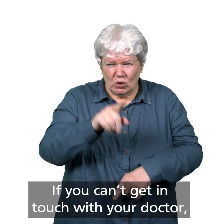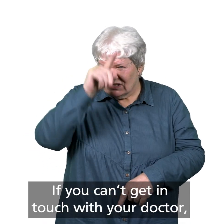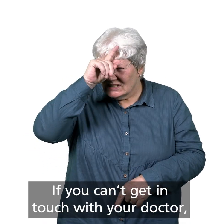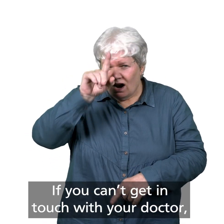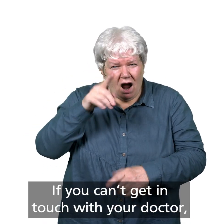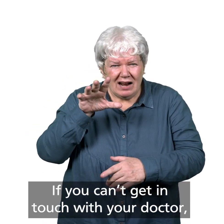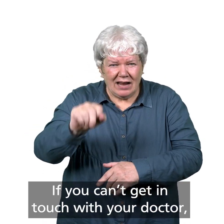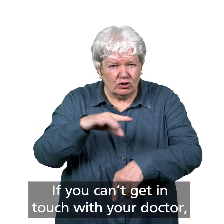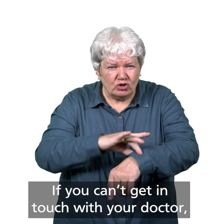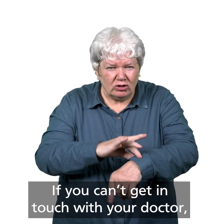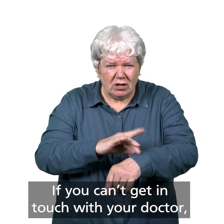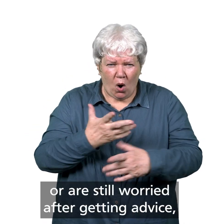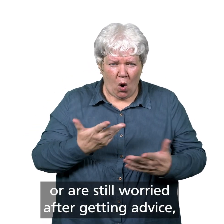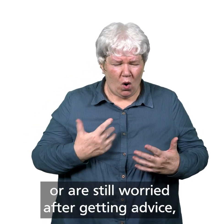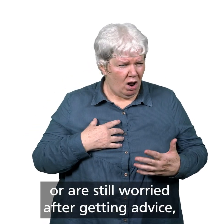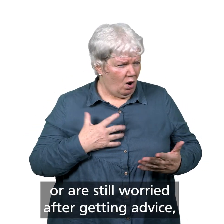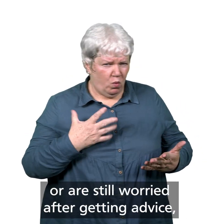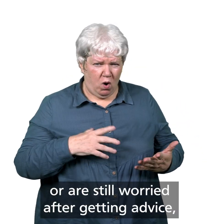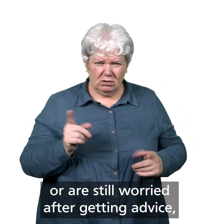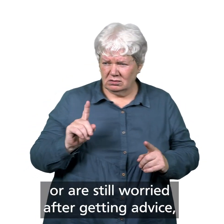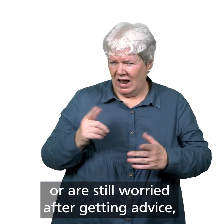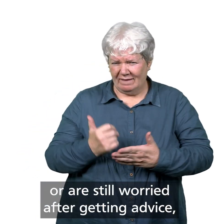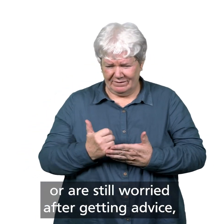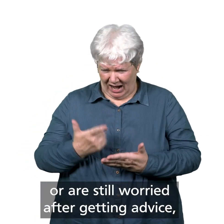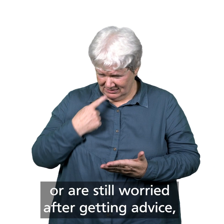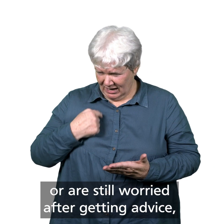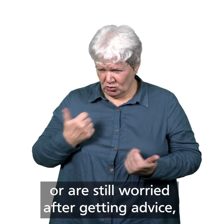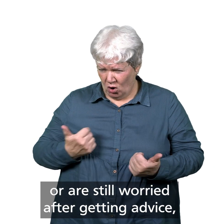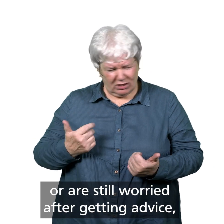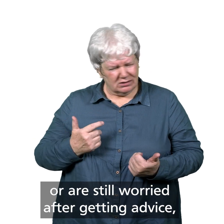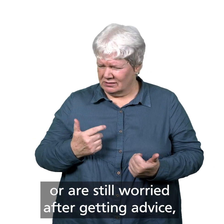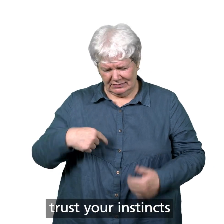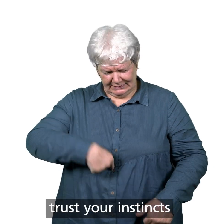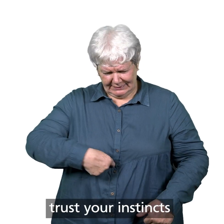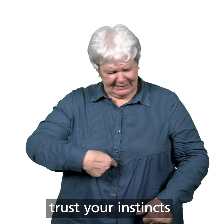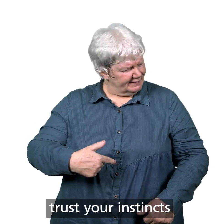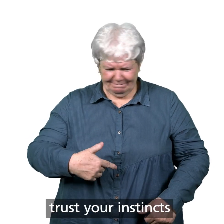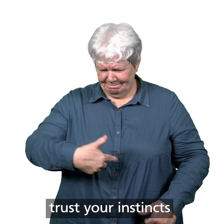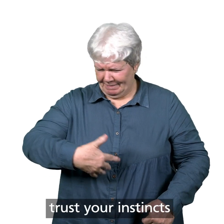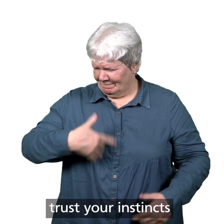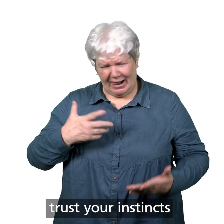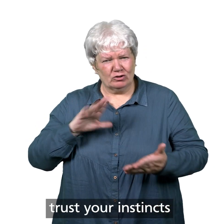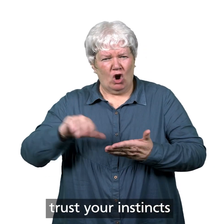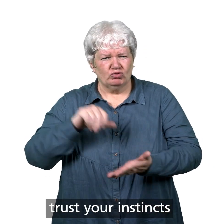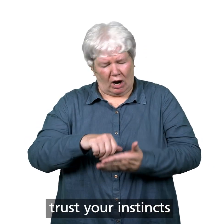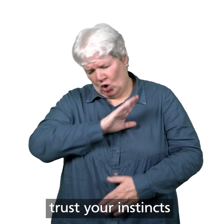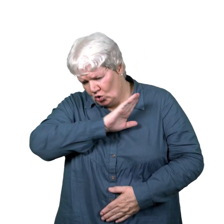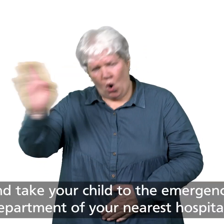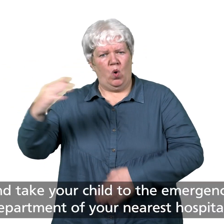If you can't get in touch with your doctor or are still worried after getting advice, trust your instincts and take